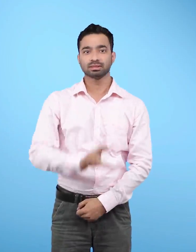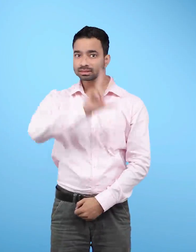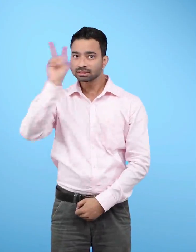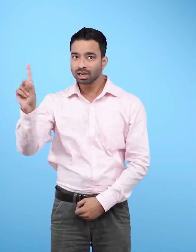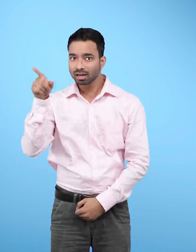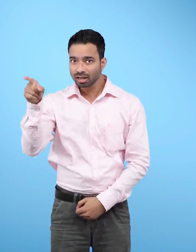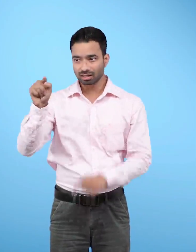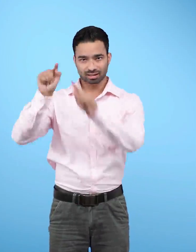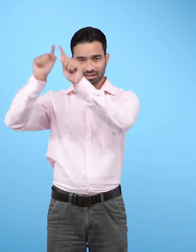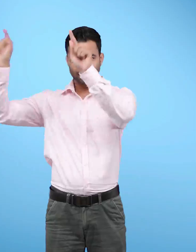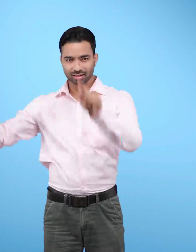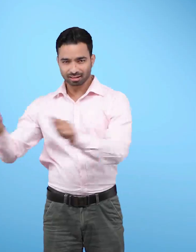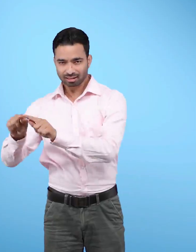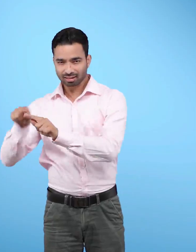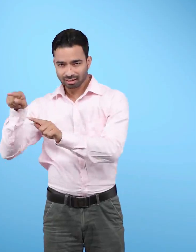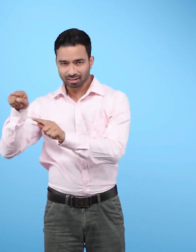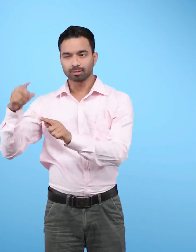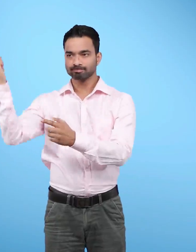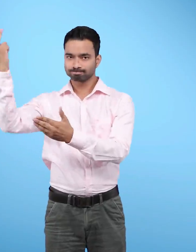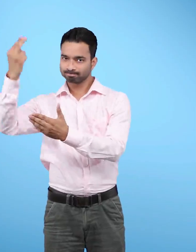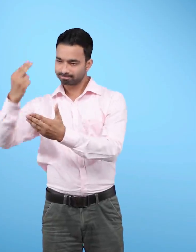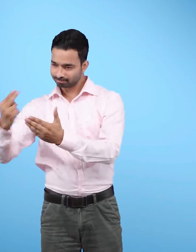Draw another square with double the side.